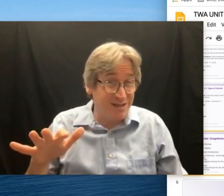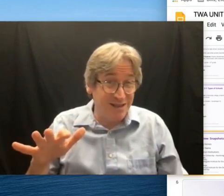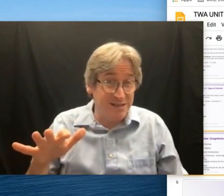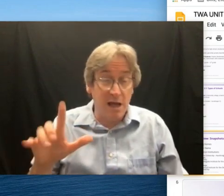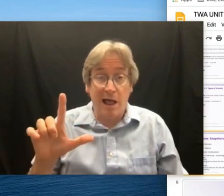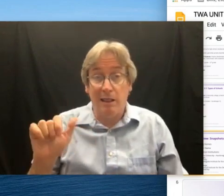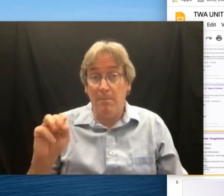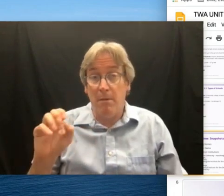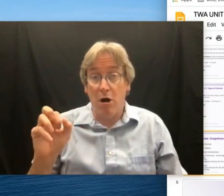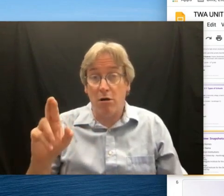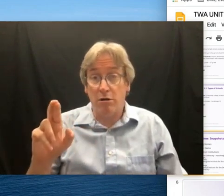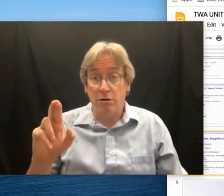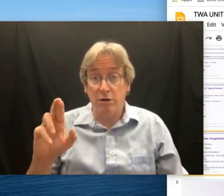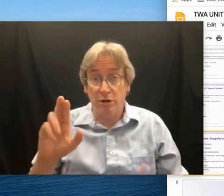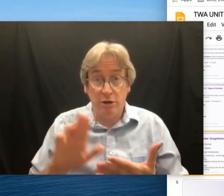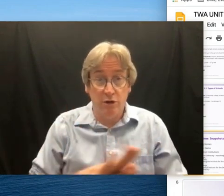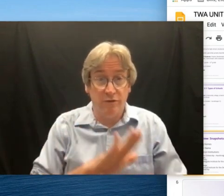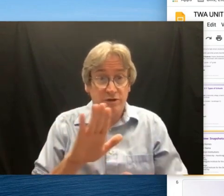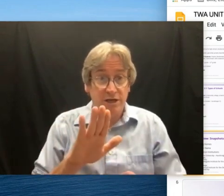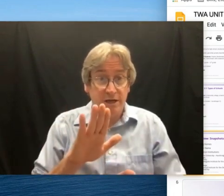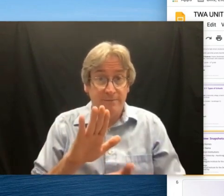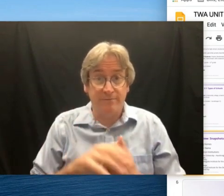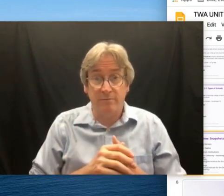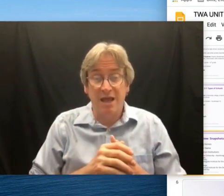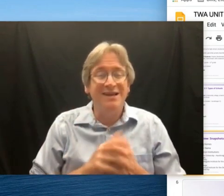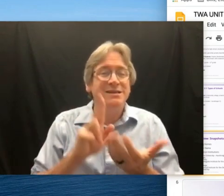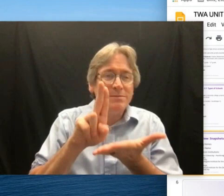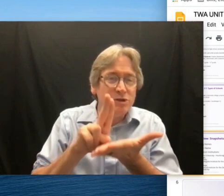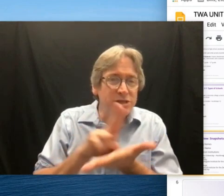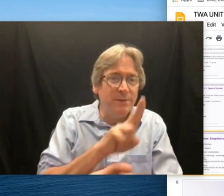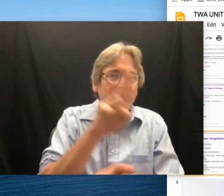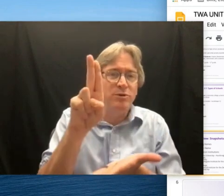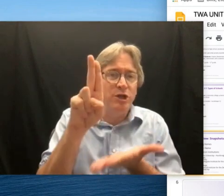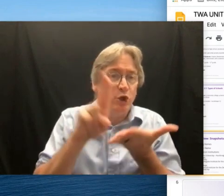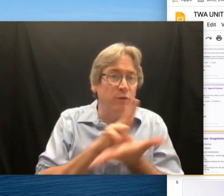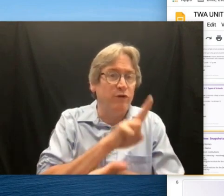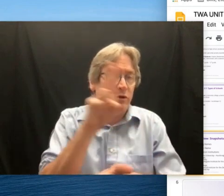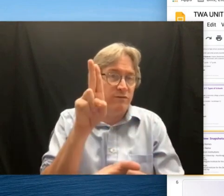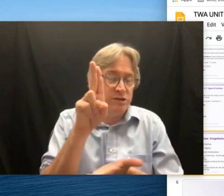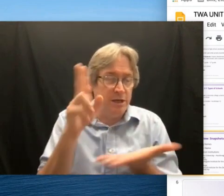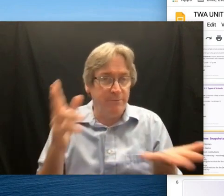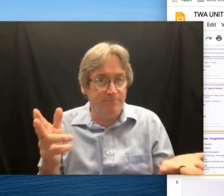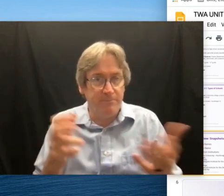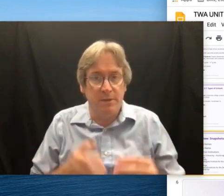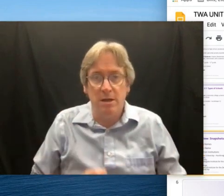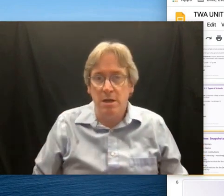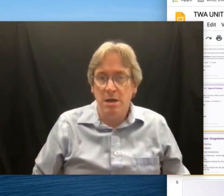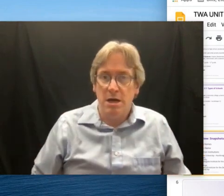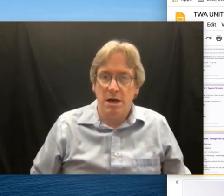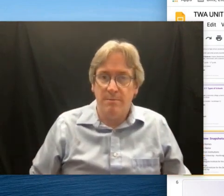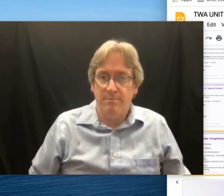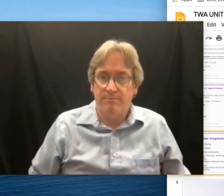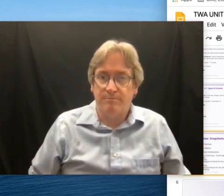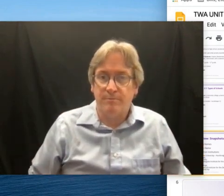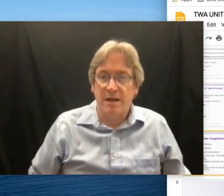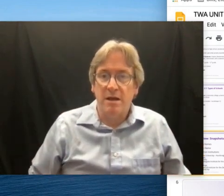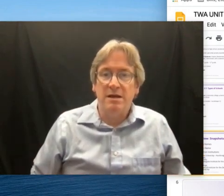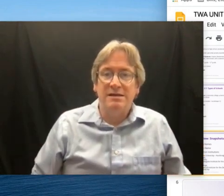Fingerspelling most of these. Lamar University. Sometimes you'll see people do a U for university.